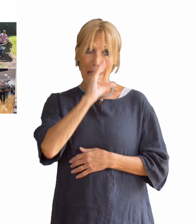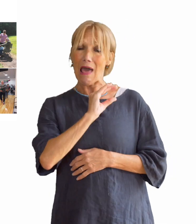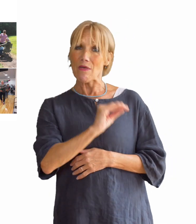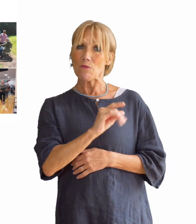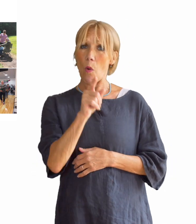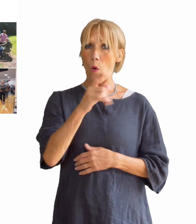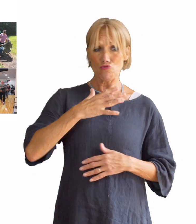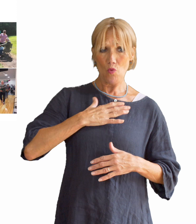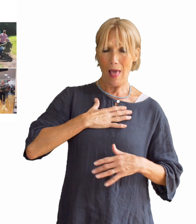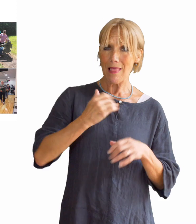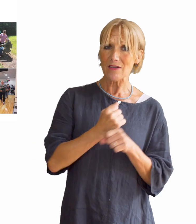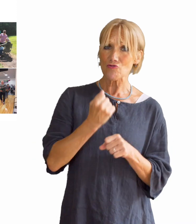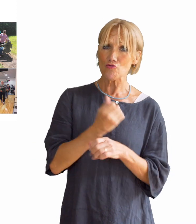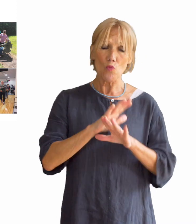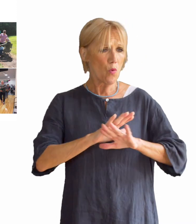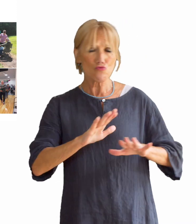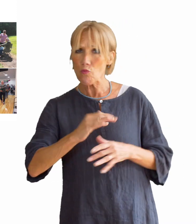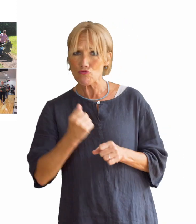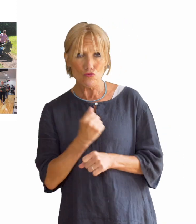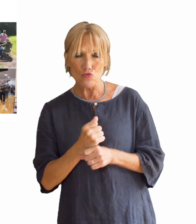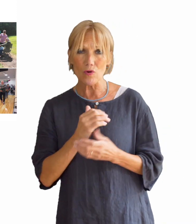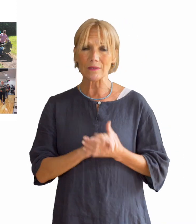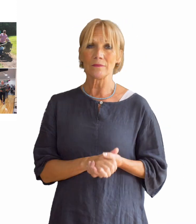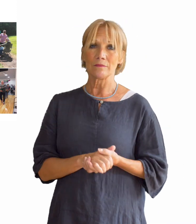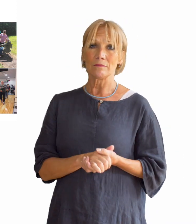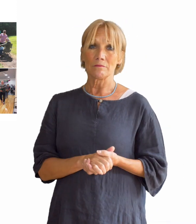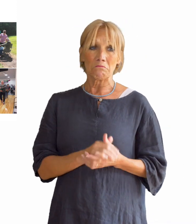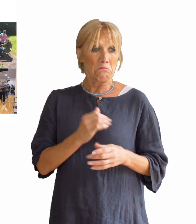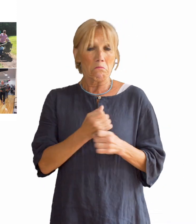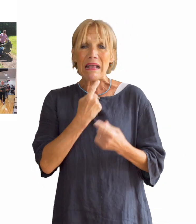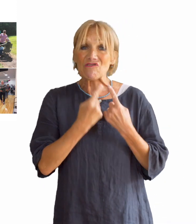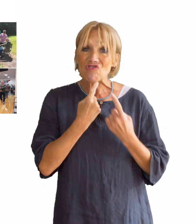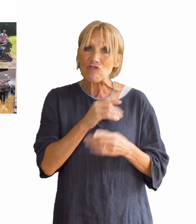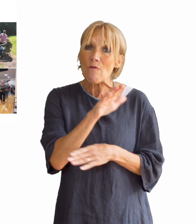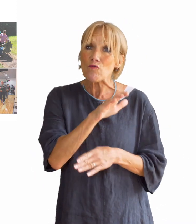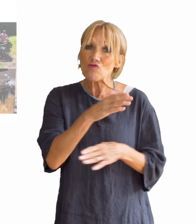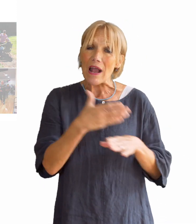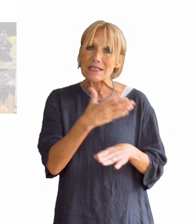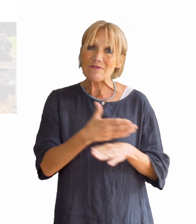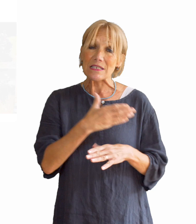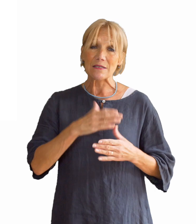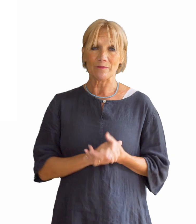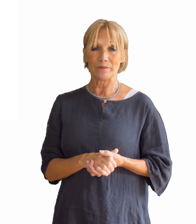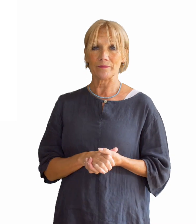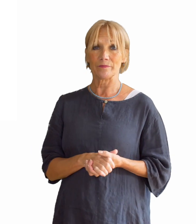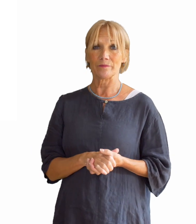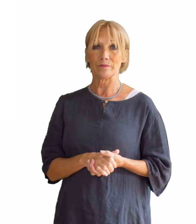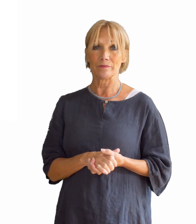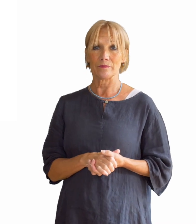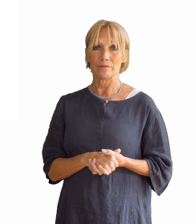volunteers know what you'd prefer to do or not do. Feel free to make suggestions for future activities.